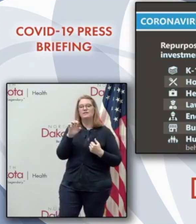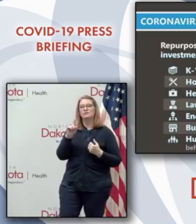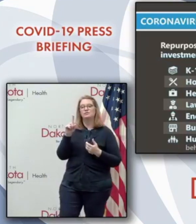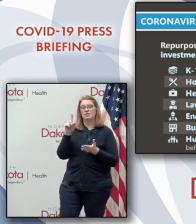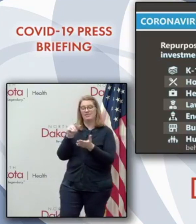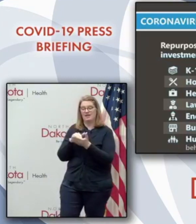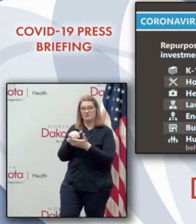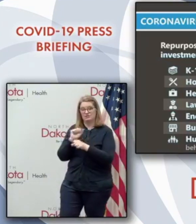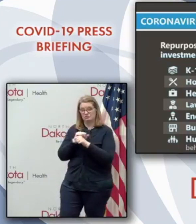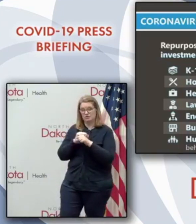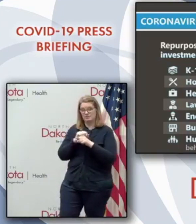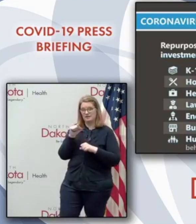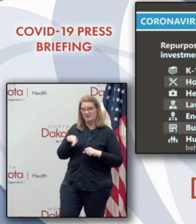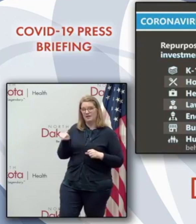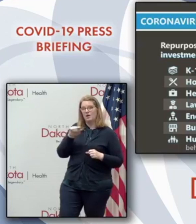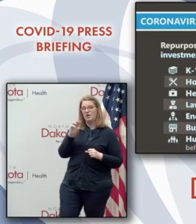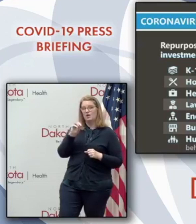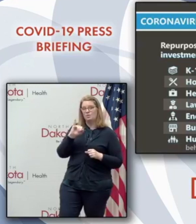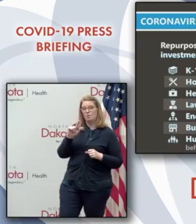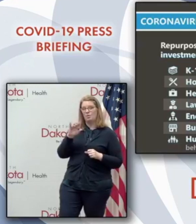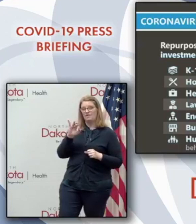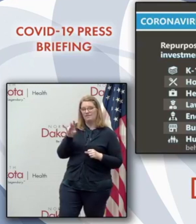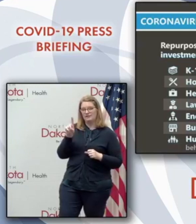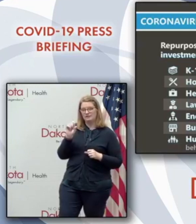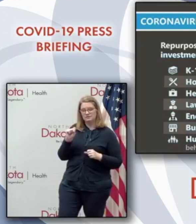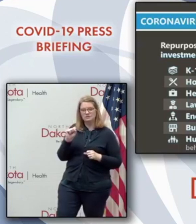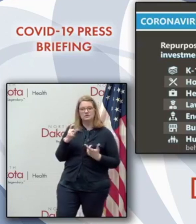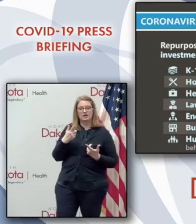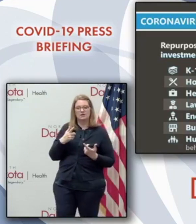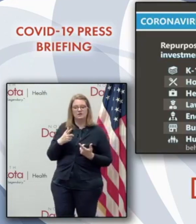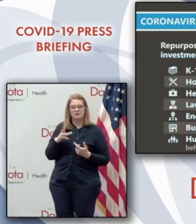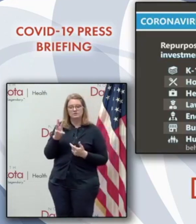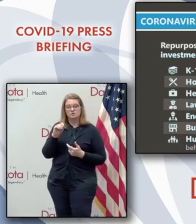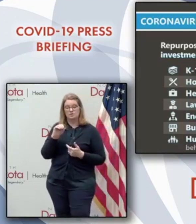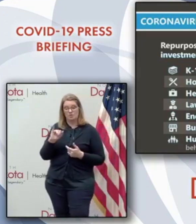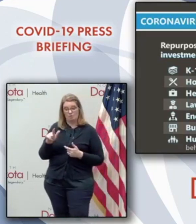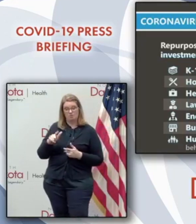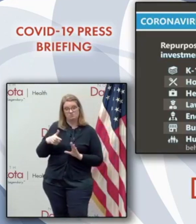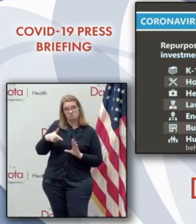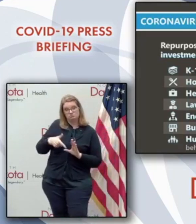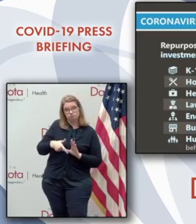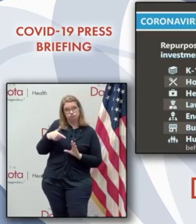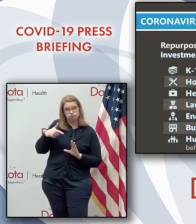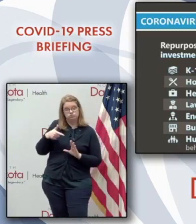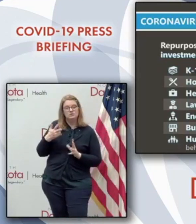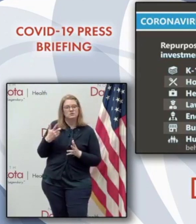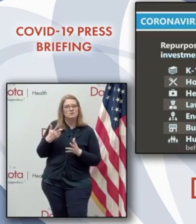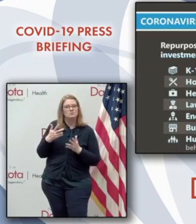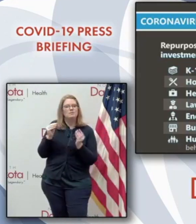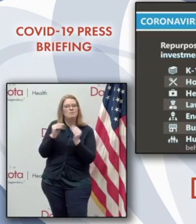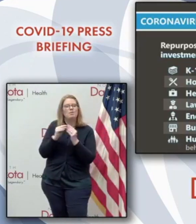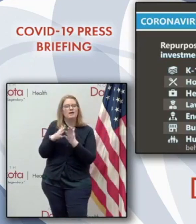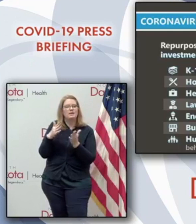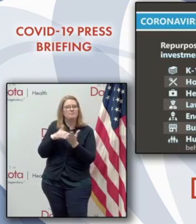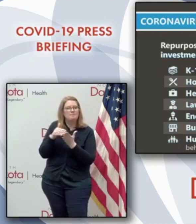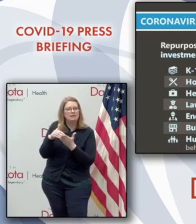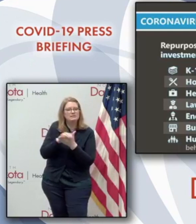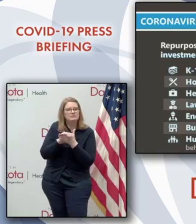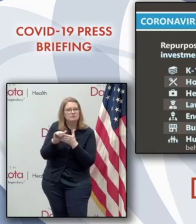fields. And each of these wells, when produced, will produce millions of dollars of tax